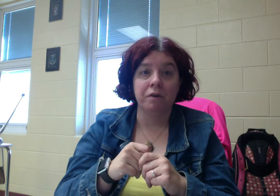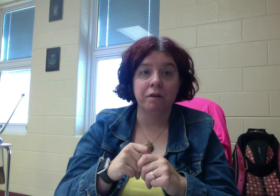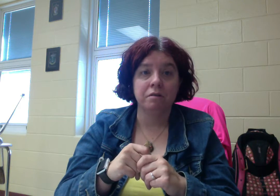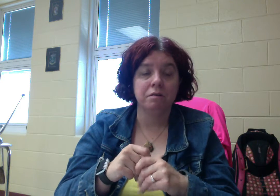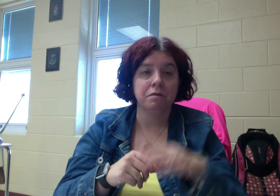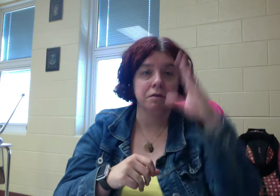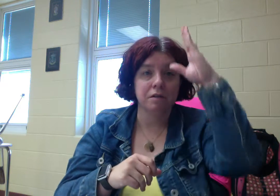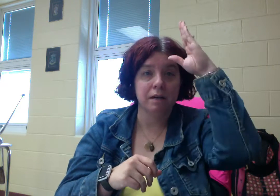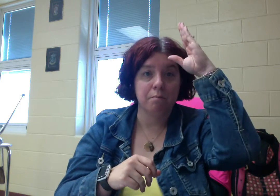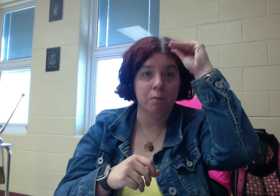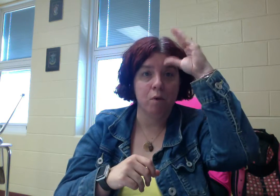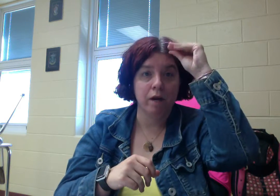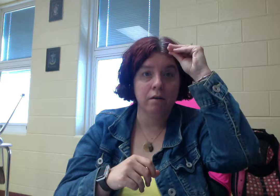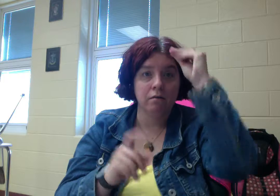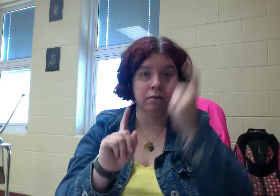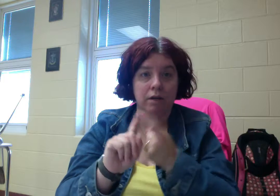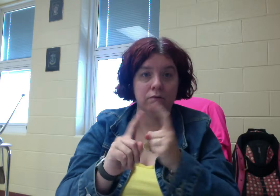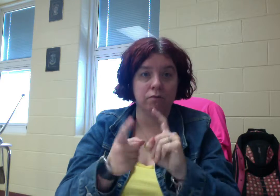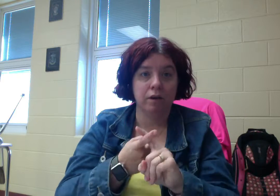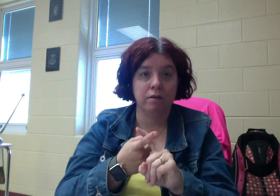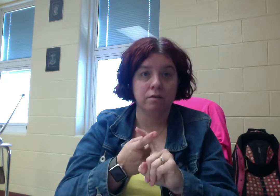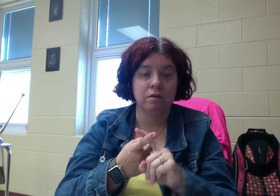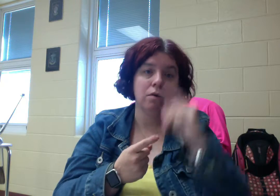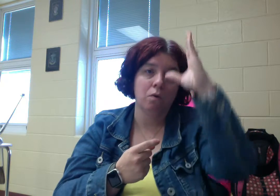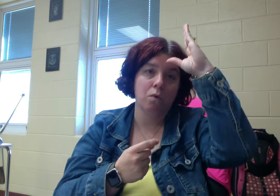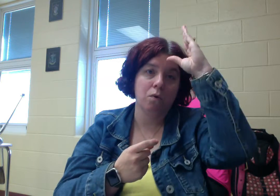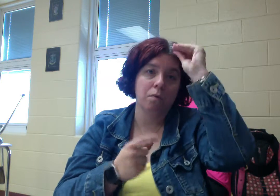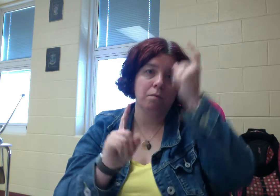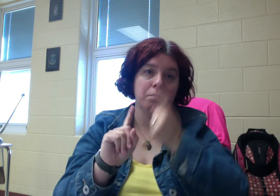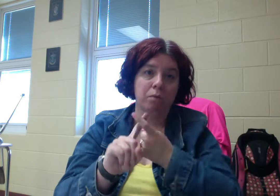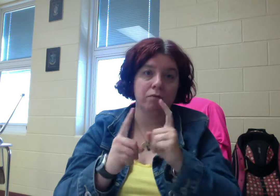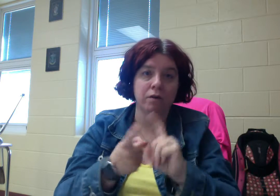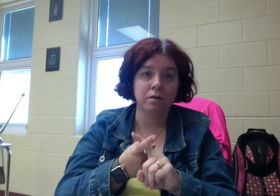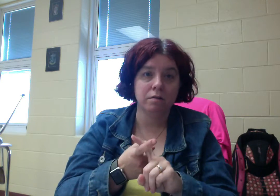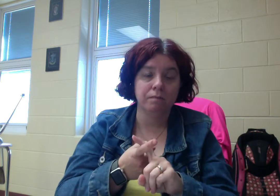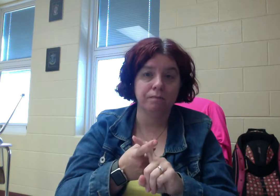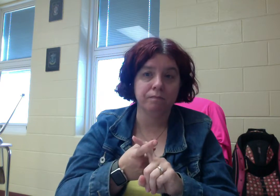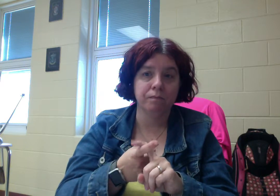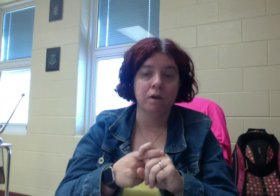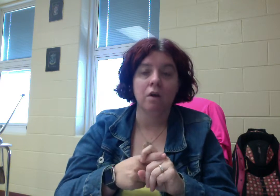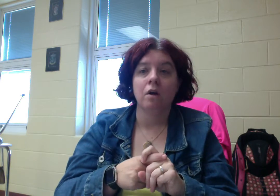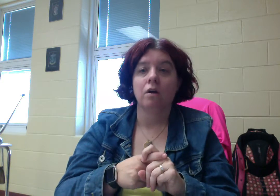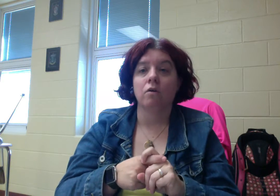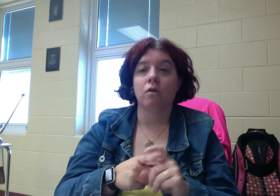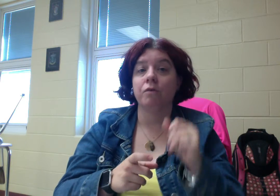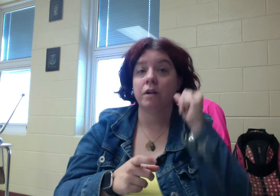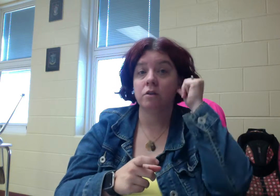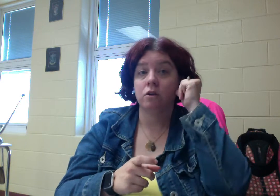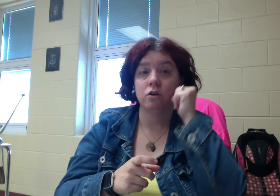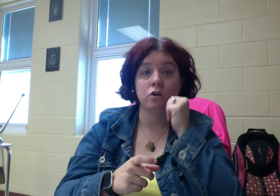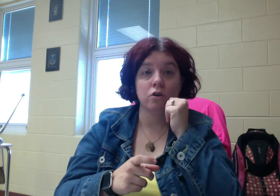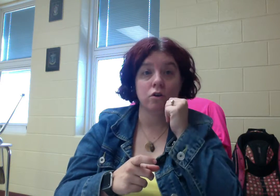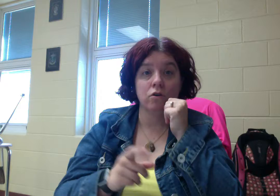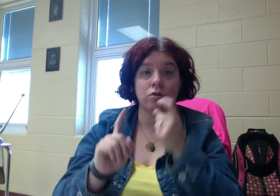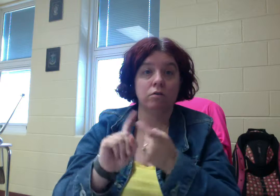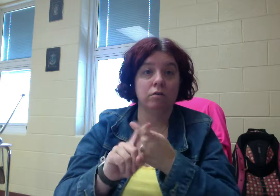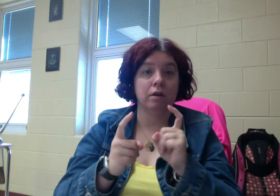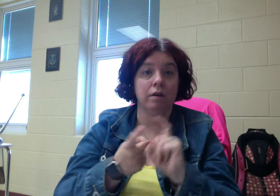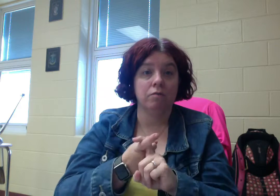Boyfriend, you're going to sign boy and friend or boyfriend. Girlfriend, girl and